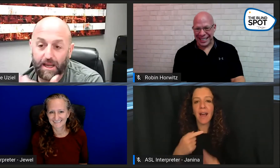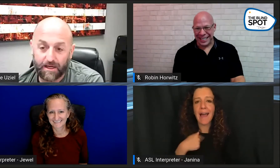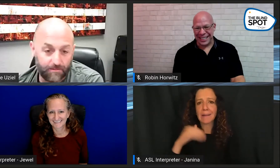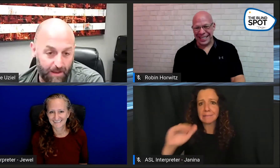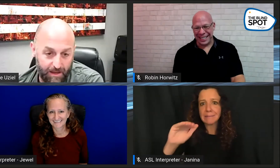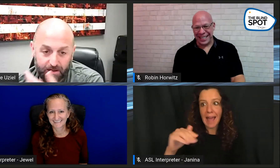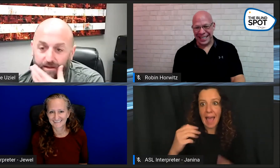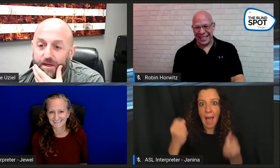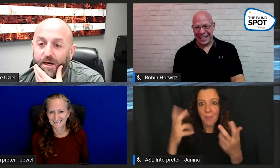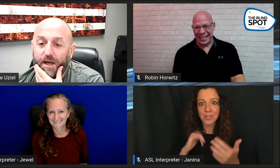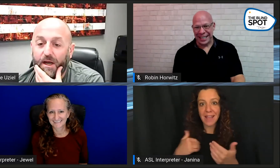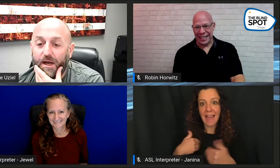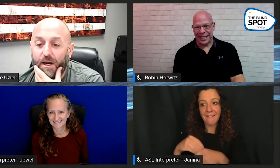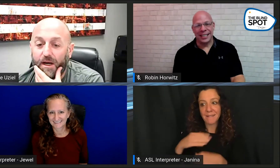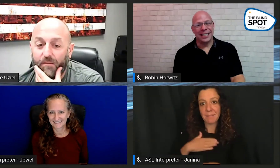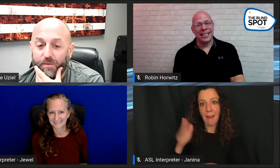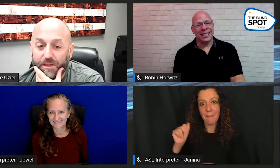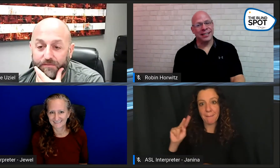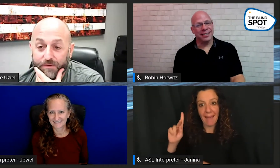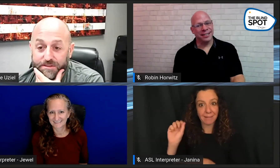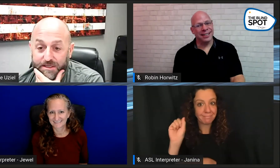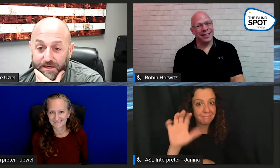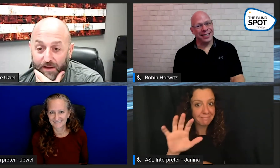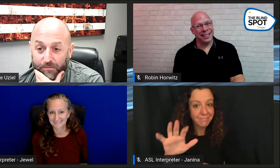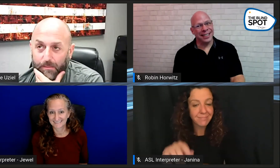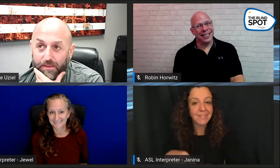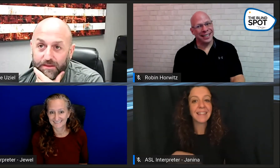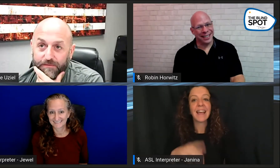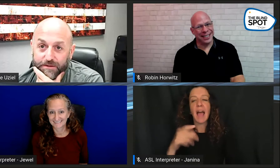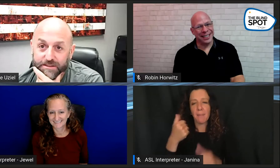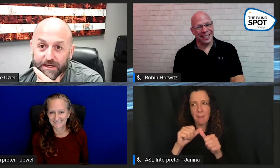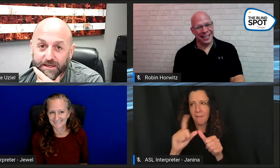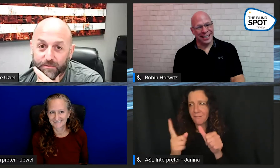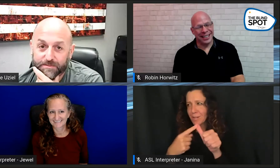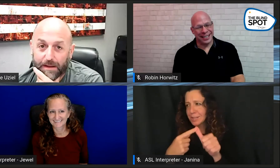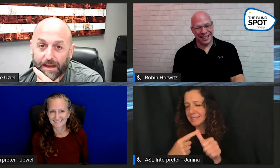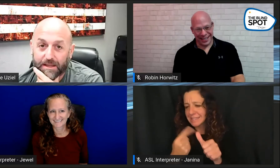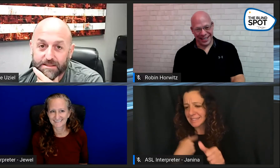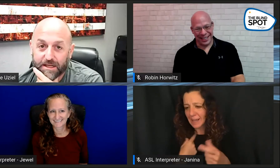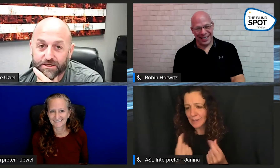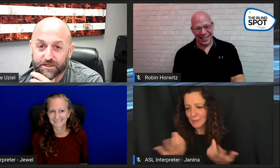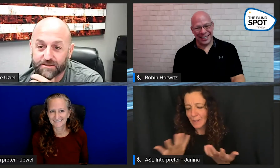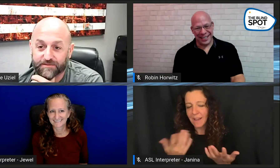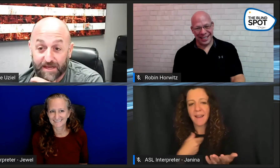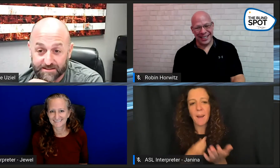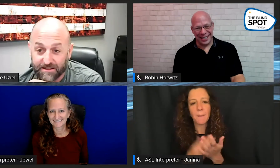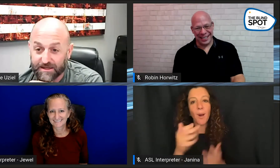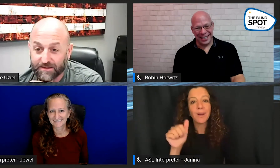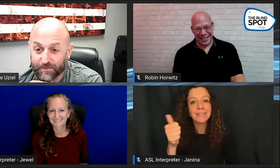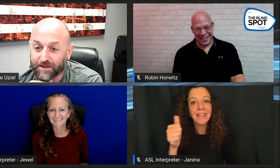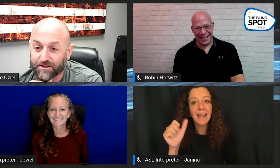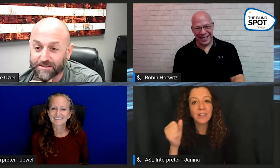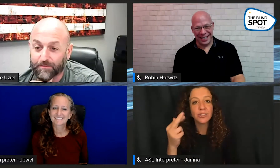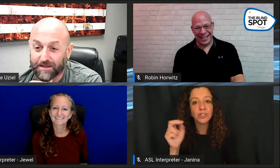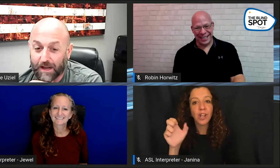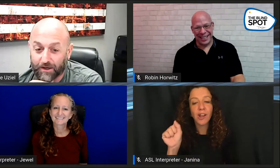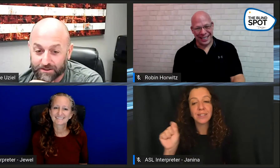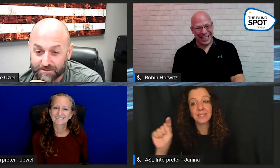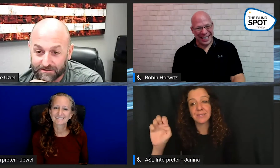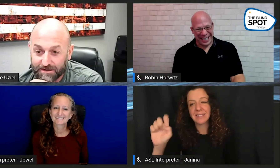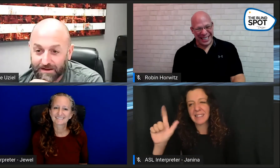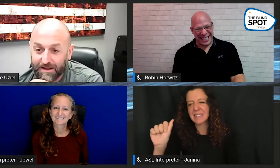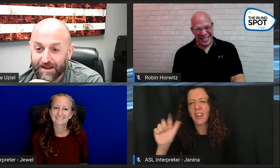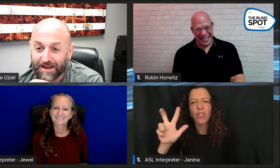how much I had in the bank. We first did, I think the first thing I did was buy 10 shares of Tesla at $300 and something.